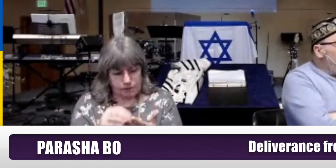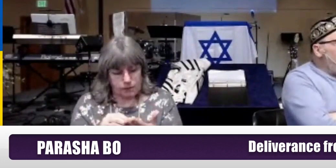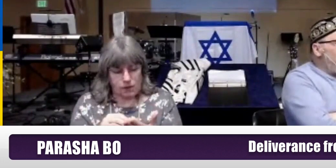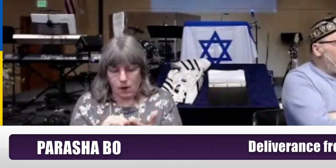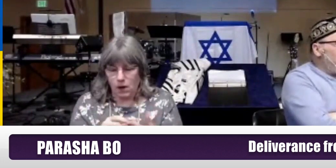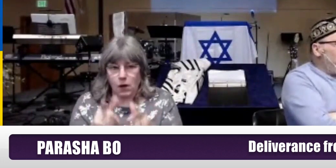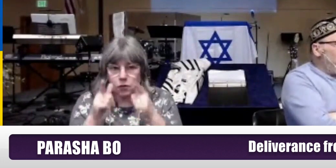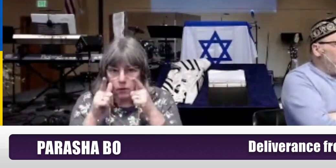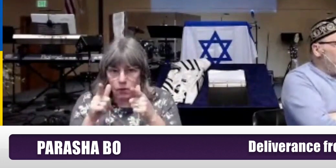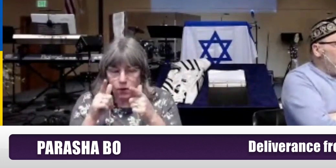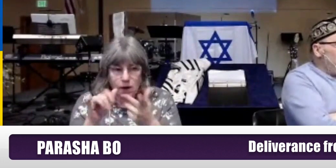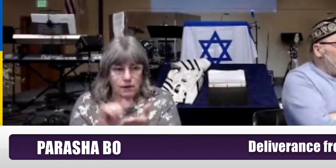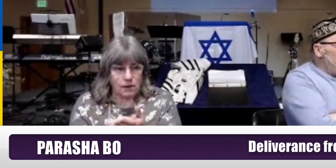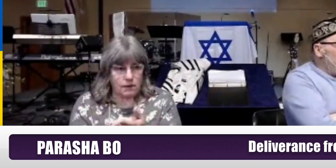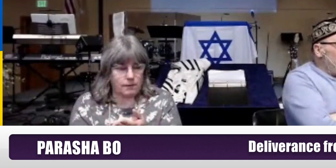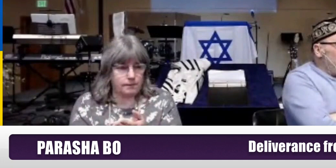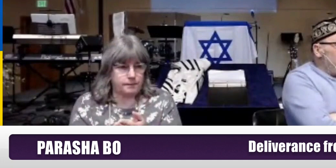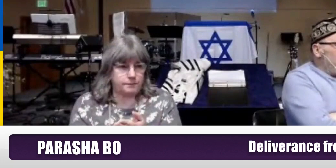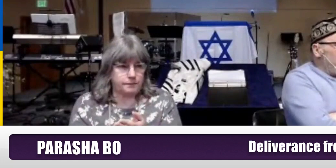to look at it